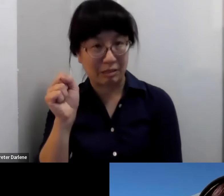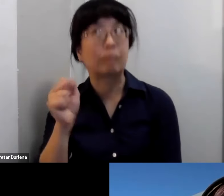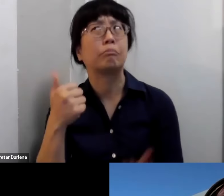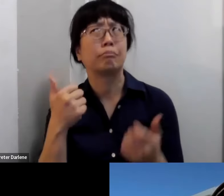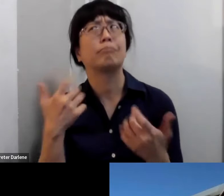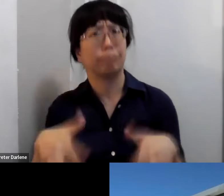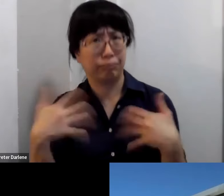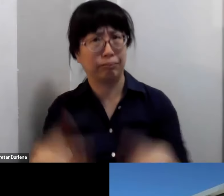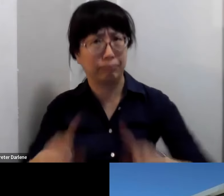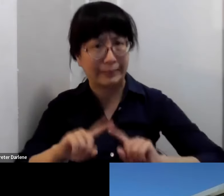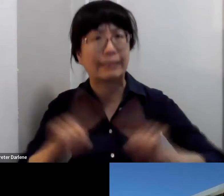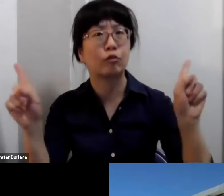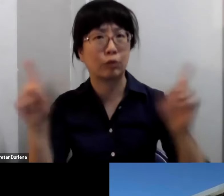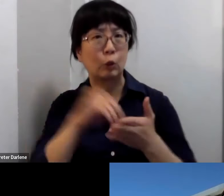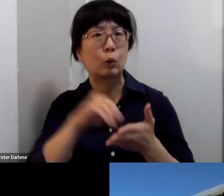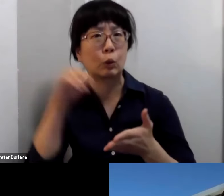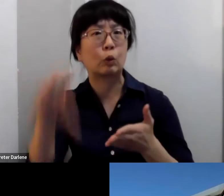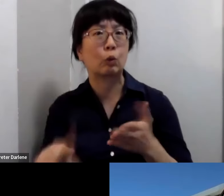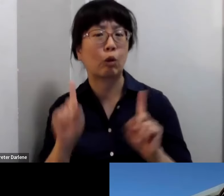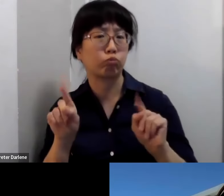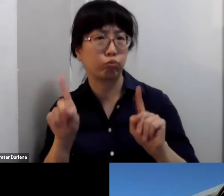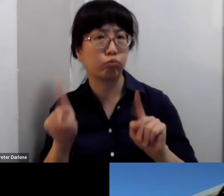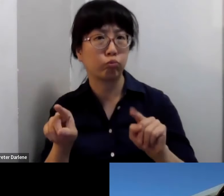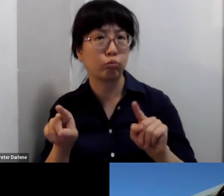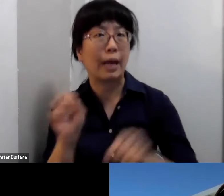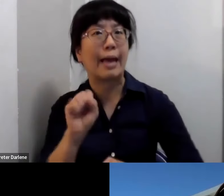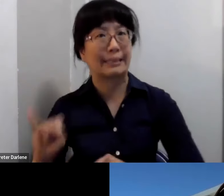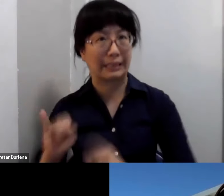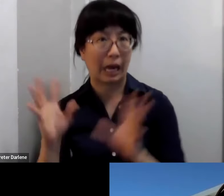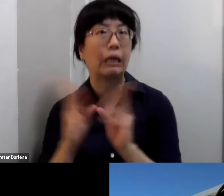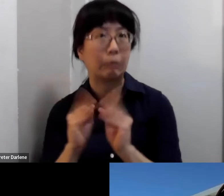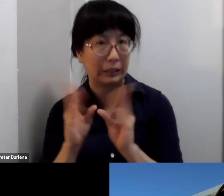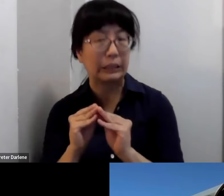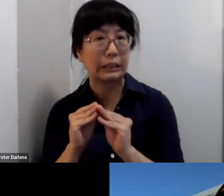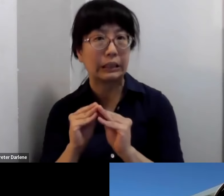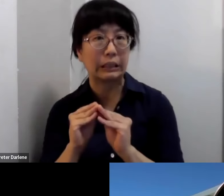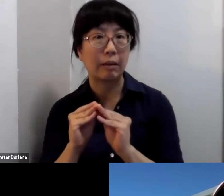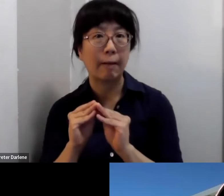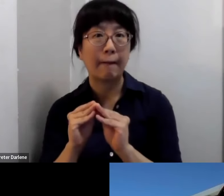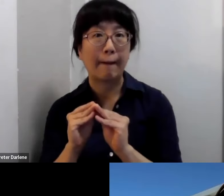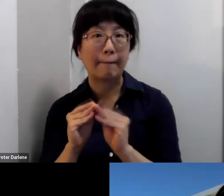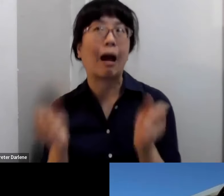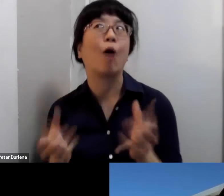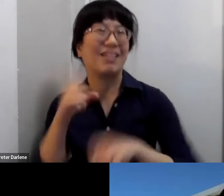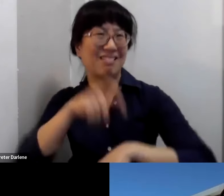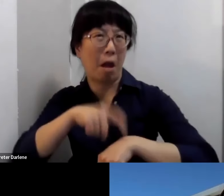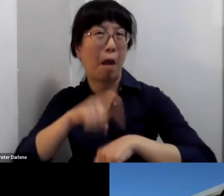in the number of SI sessions used by students, but